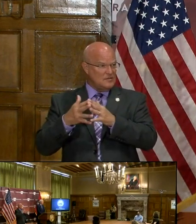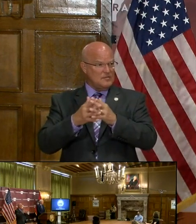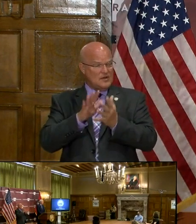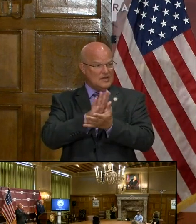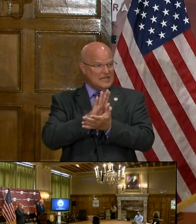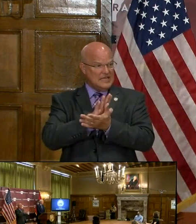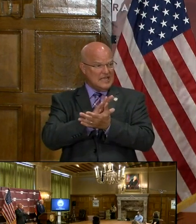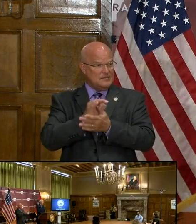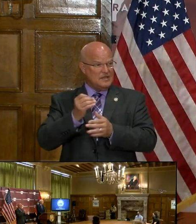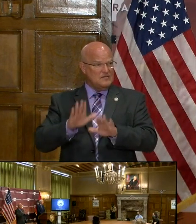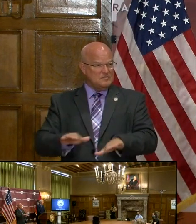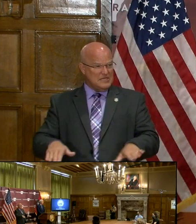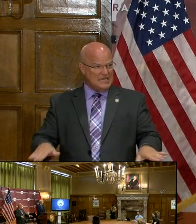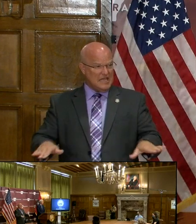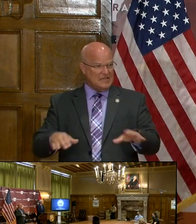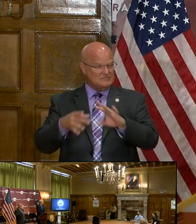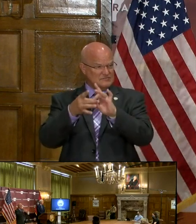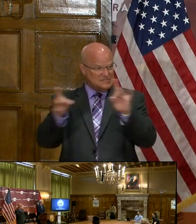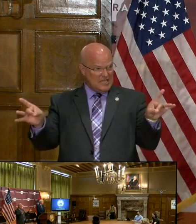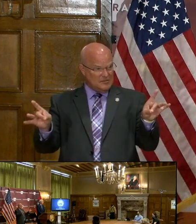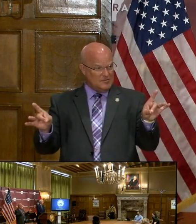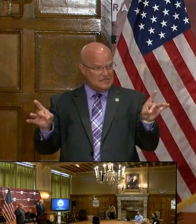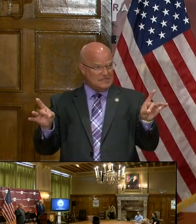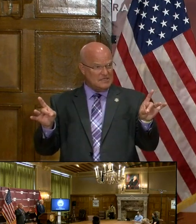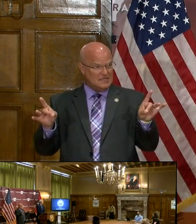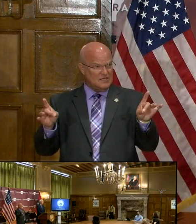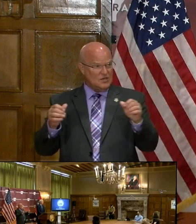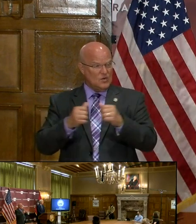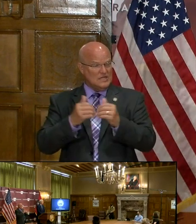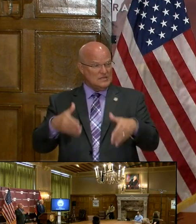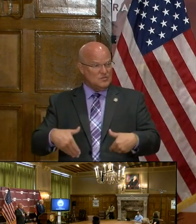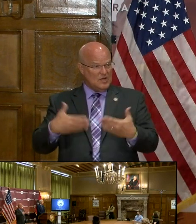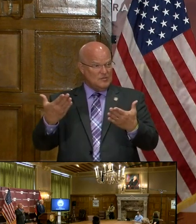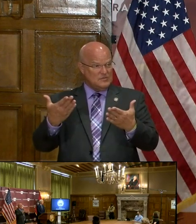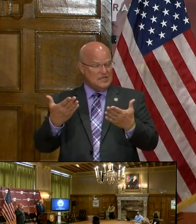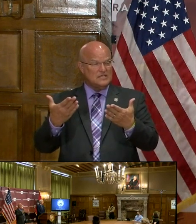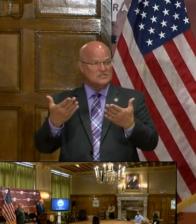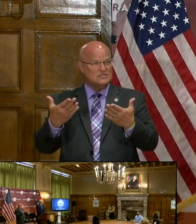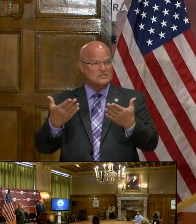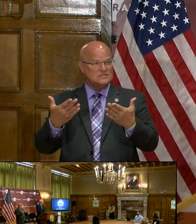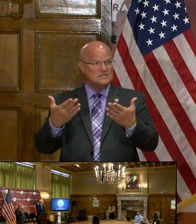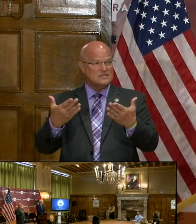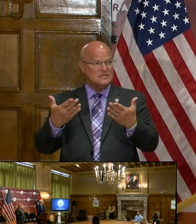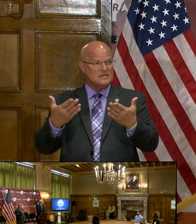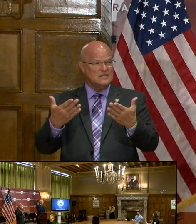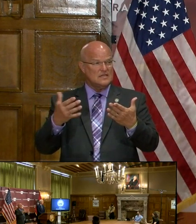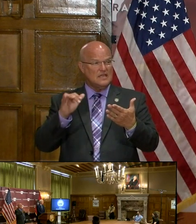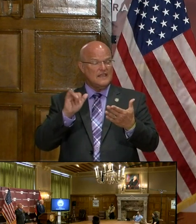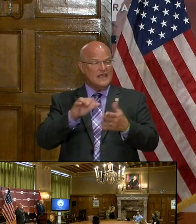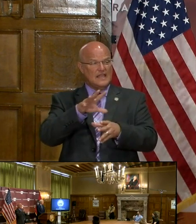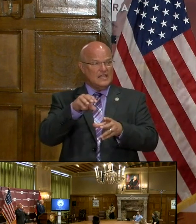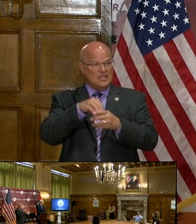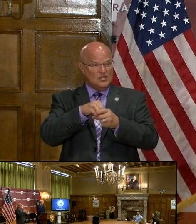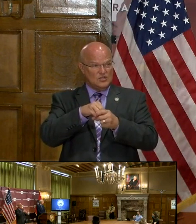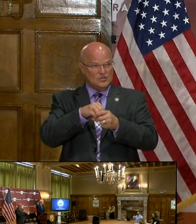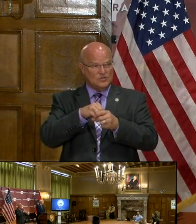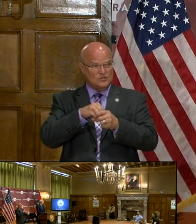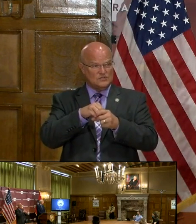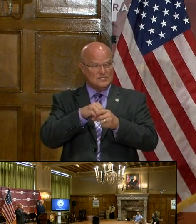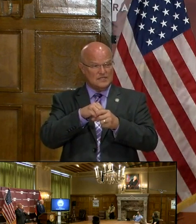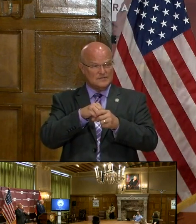Academy of Pediatrics put out a statement with some recommendations and Those include